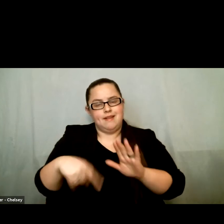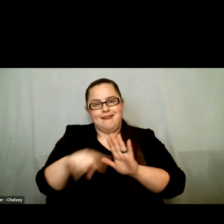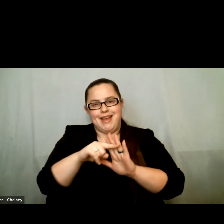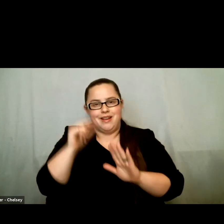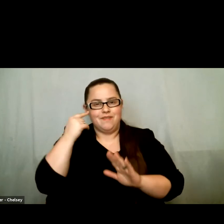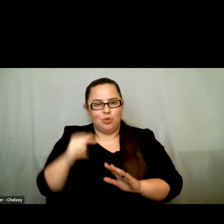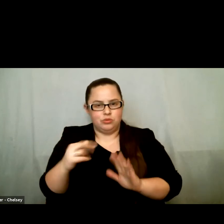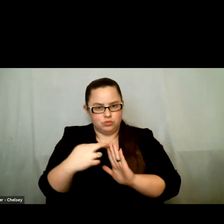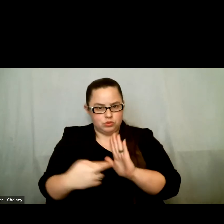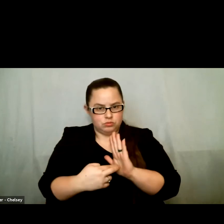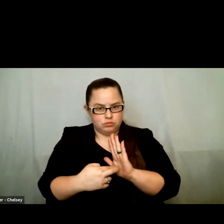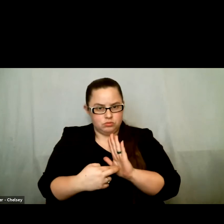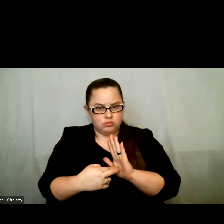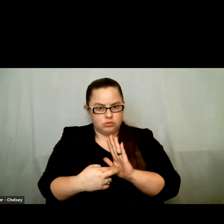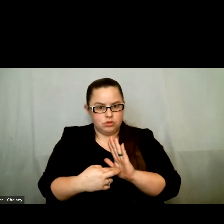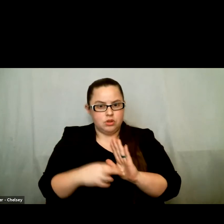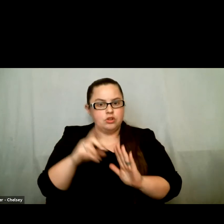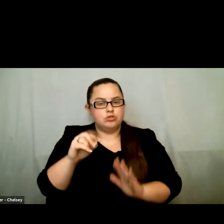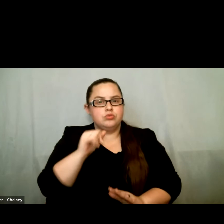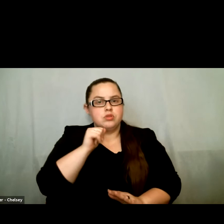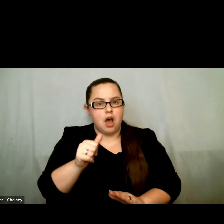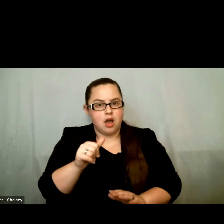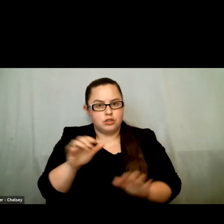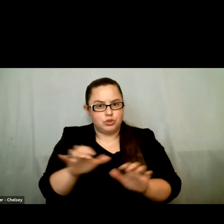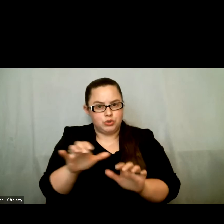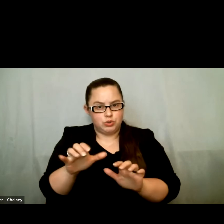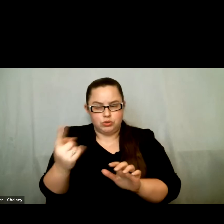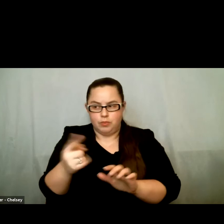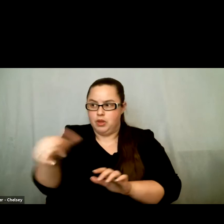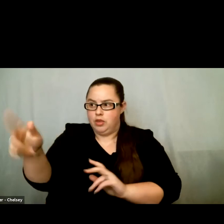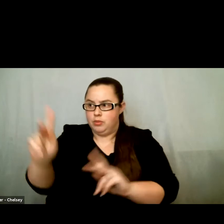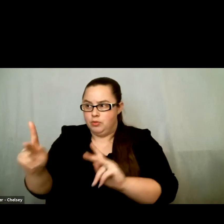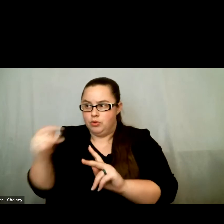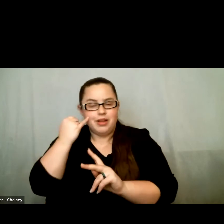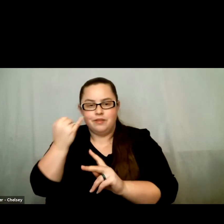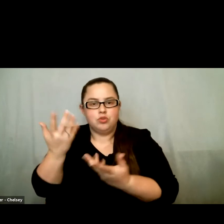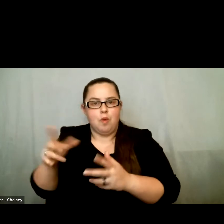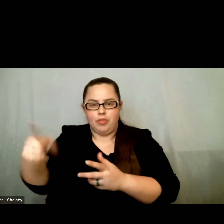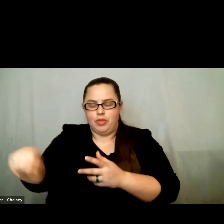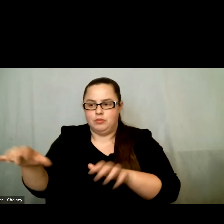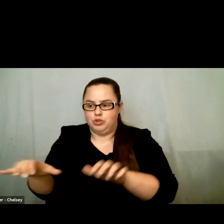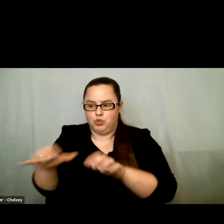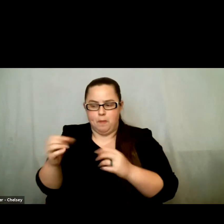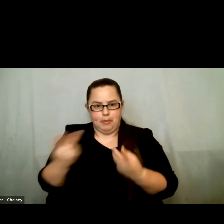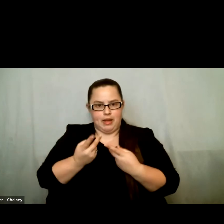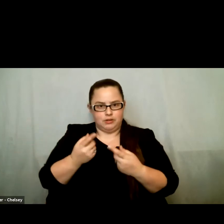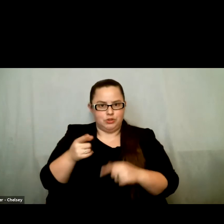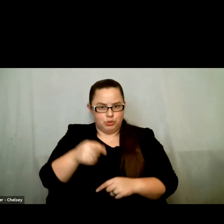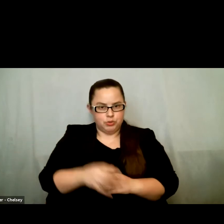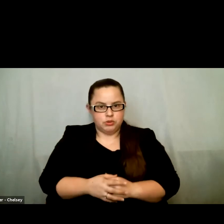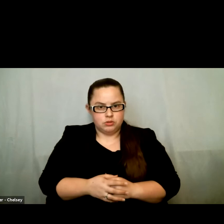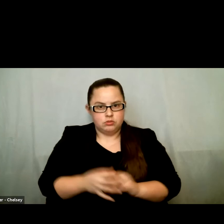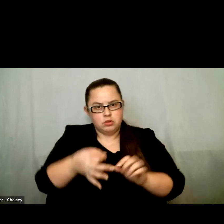Do not do unto others what you don't want them to do to you. Well, let's use a simple